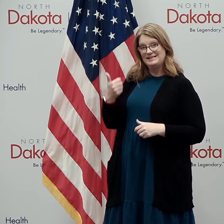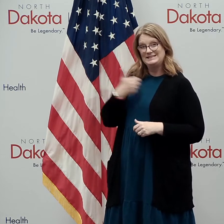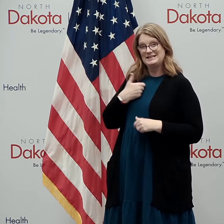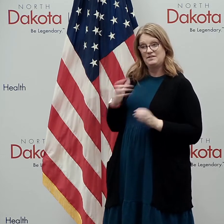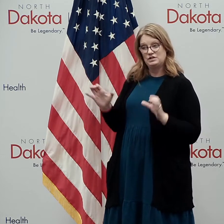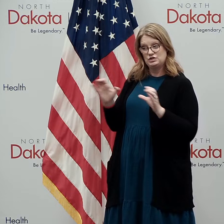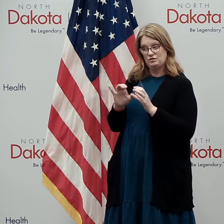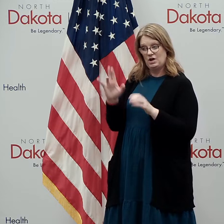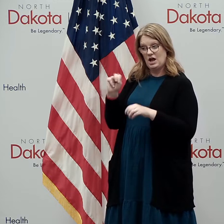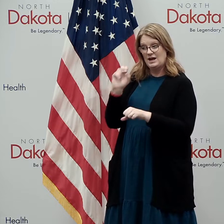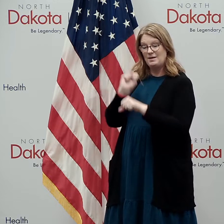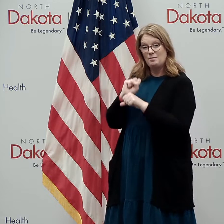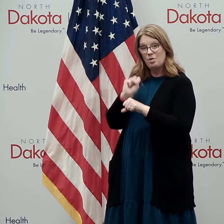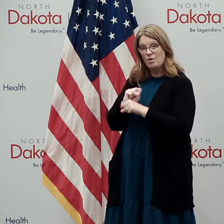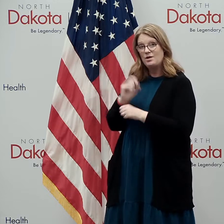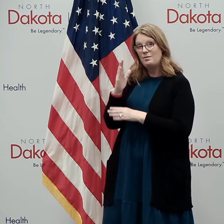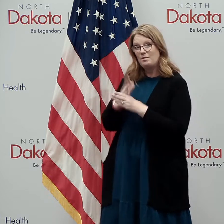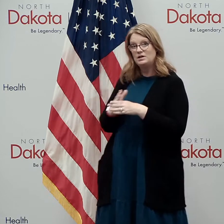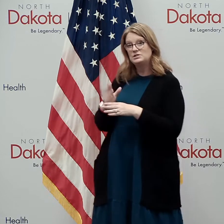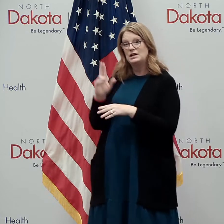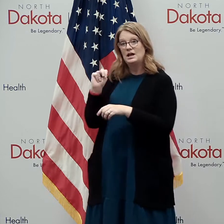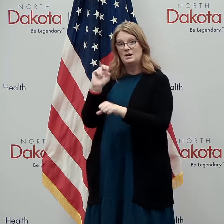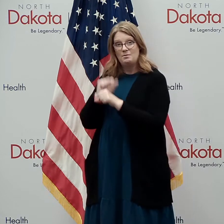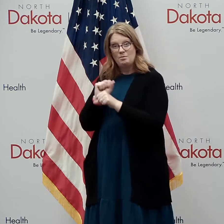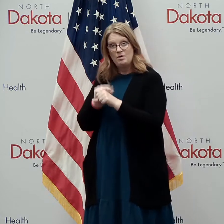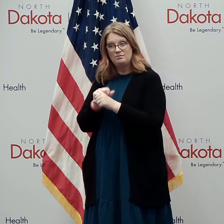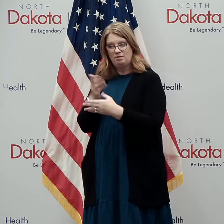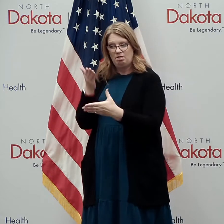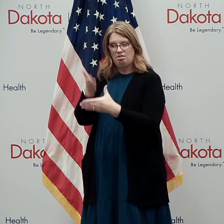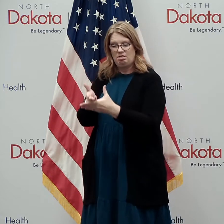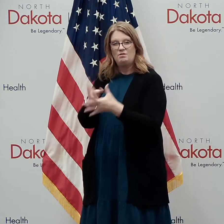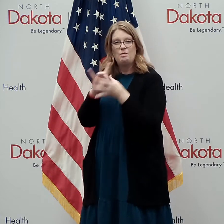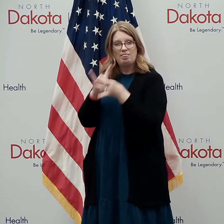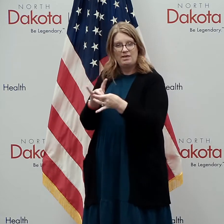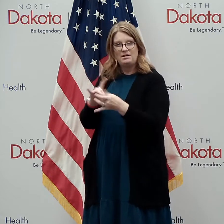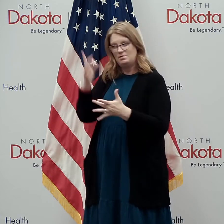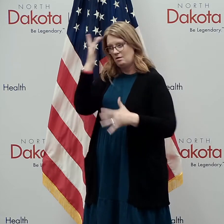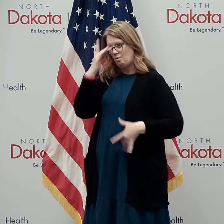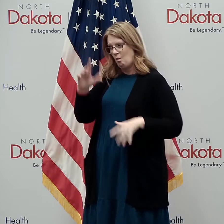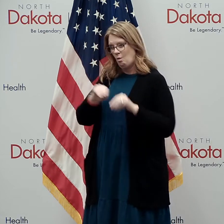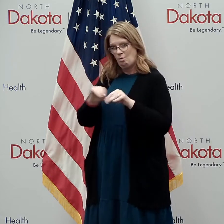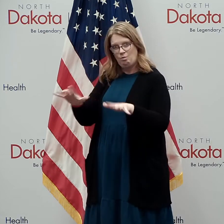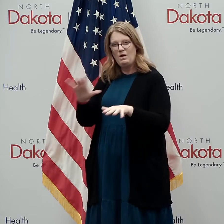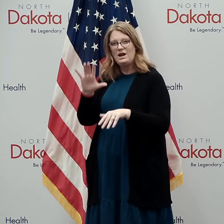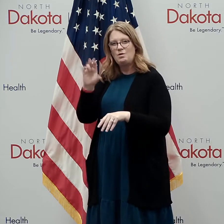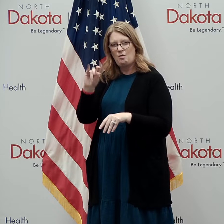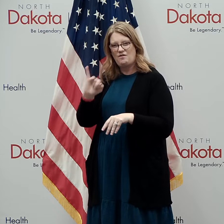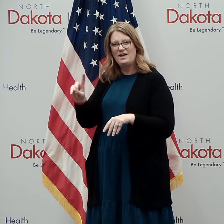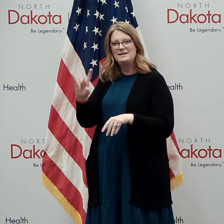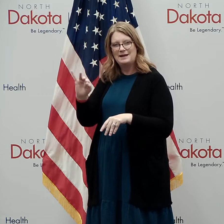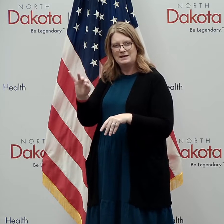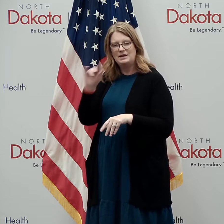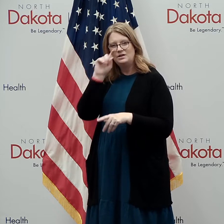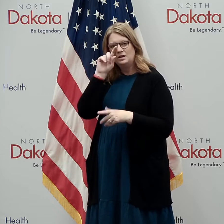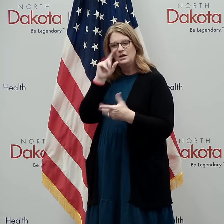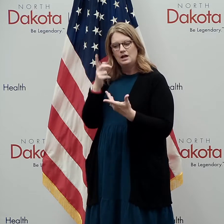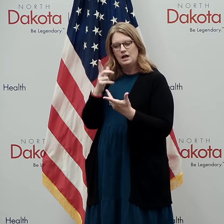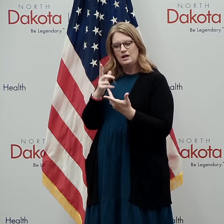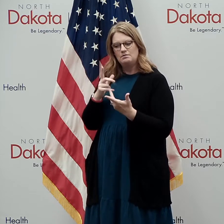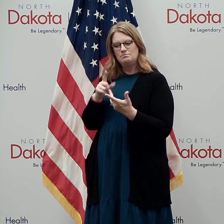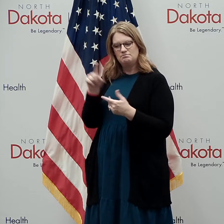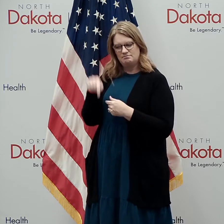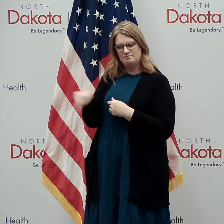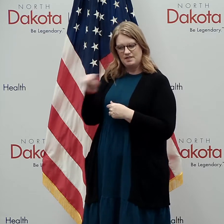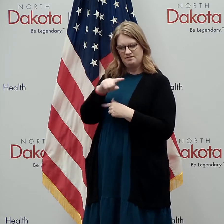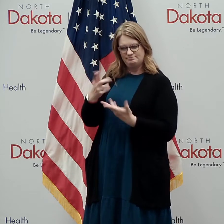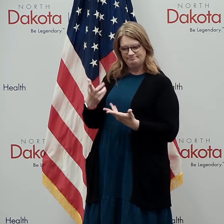they were unemployed or partially unemployed due to disruptions caused by COVID-19 as part of the initial unemployment insurance claims that they had